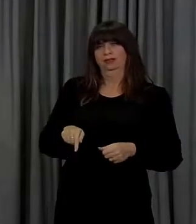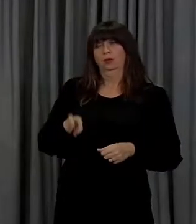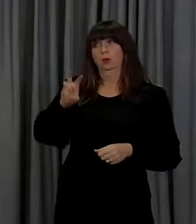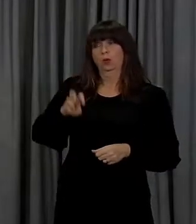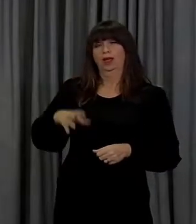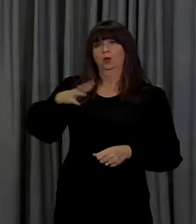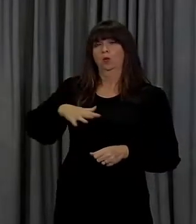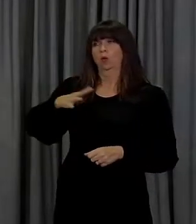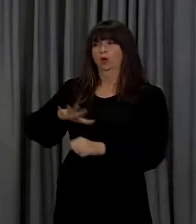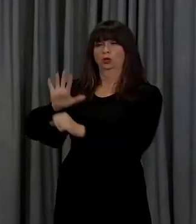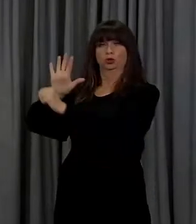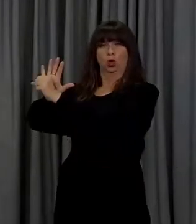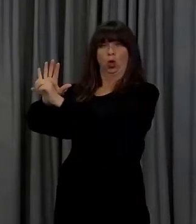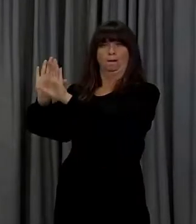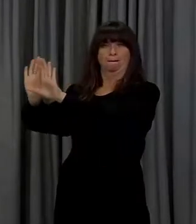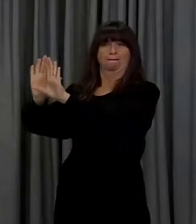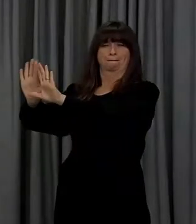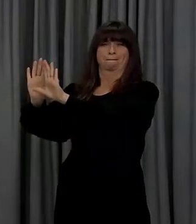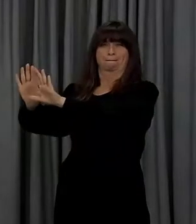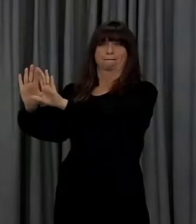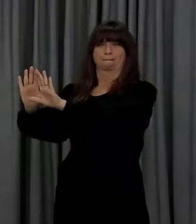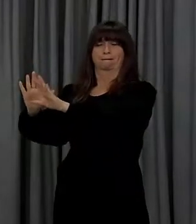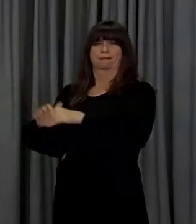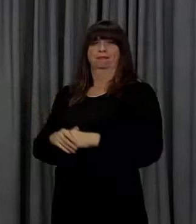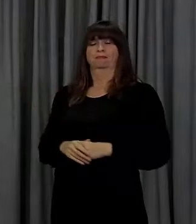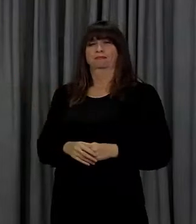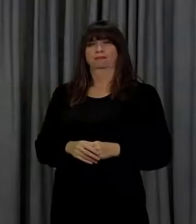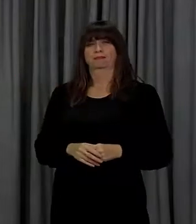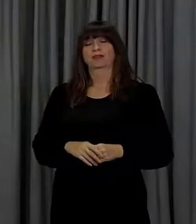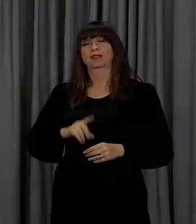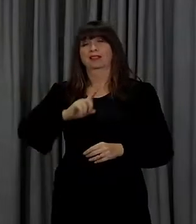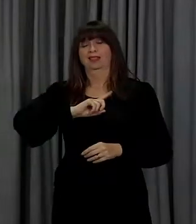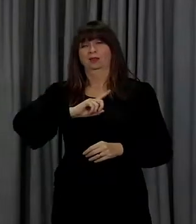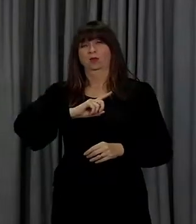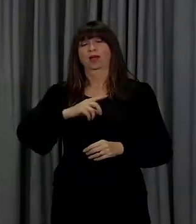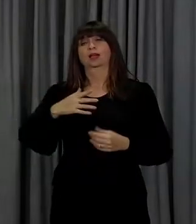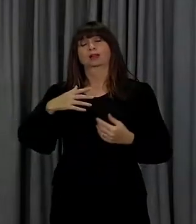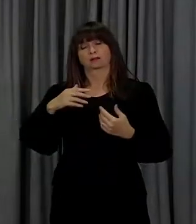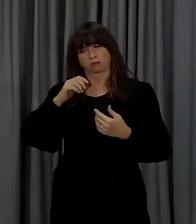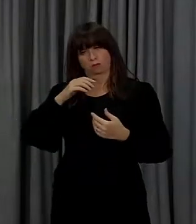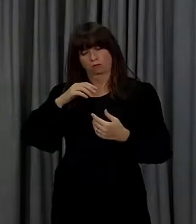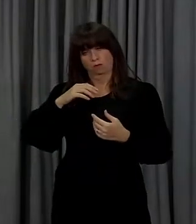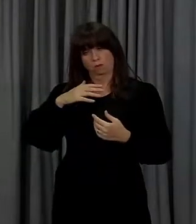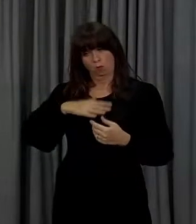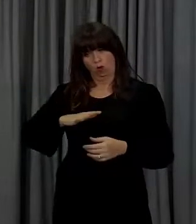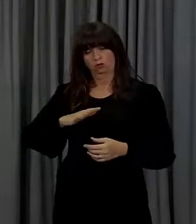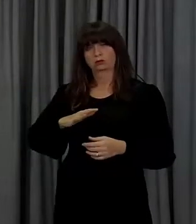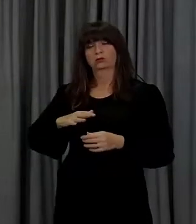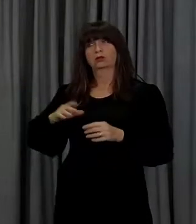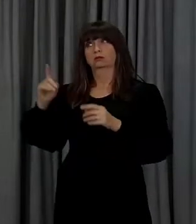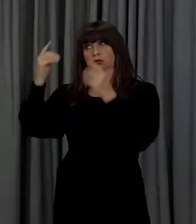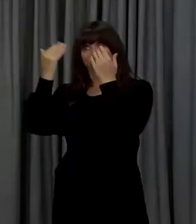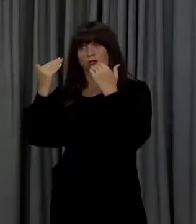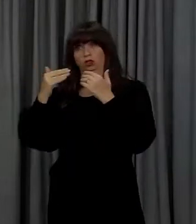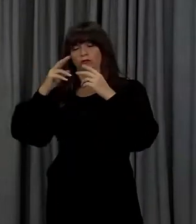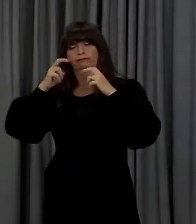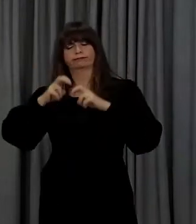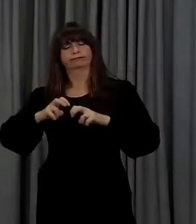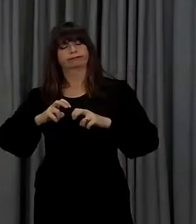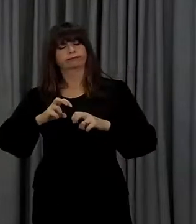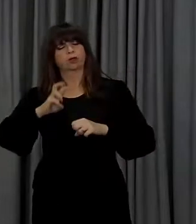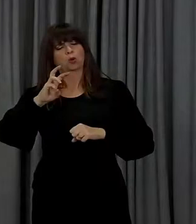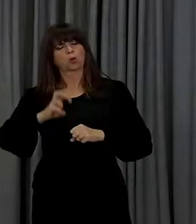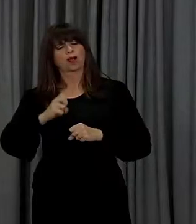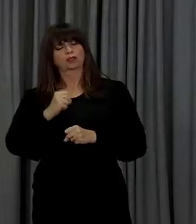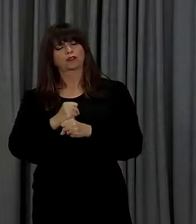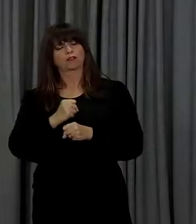yn dilyn y UK Public Inquiry nawr, ond bod na gyfleoedd yn yr inquiry yna i edrych mewn manylder i